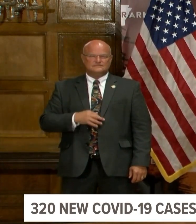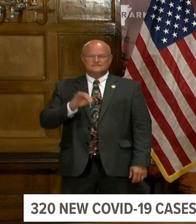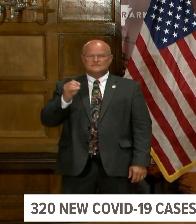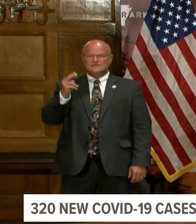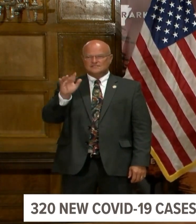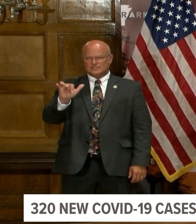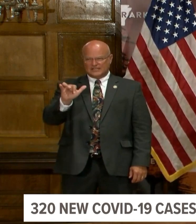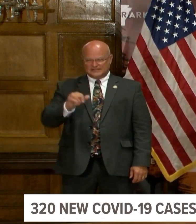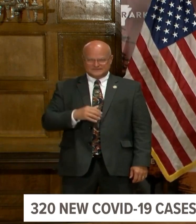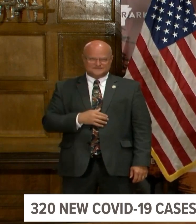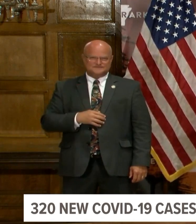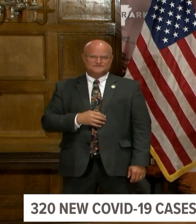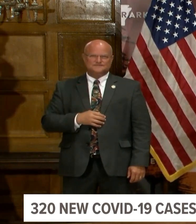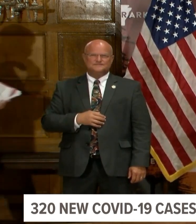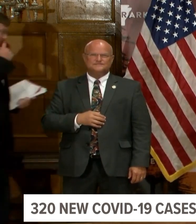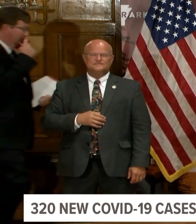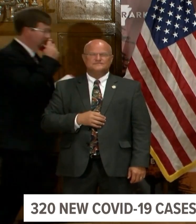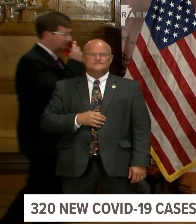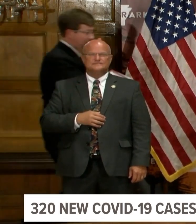Johnny.